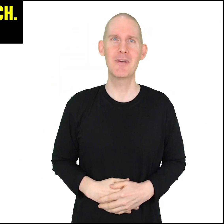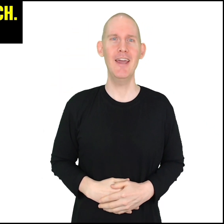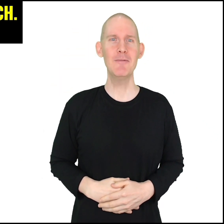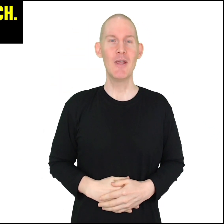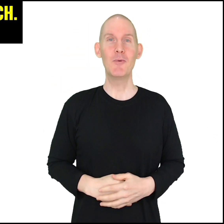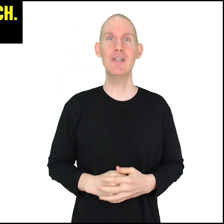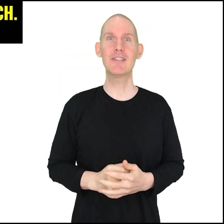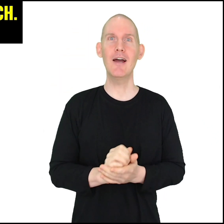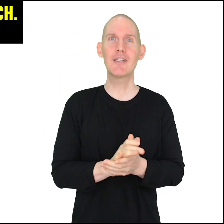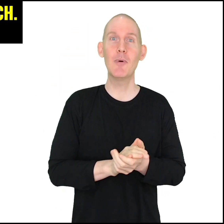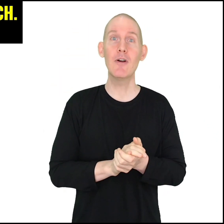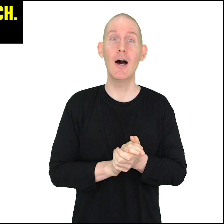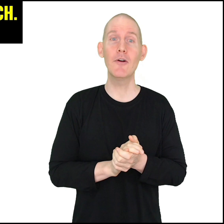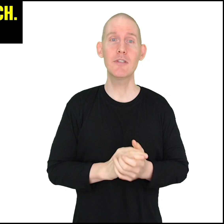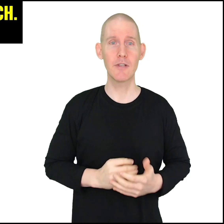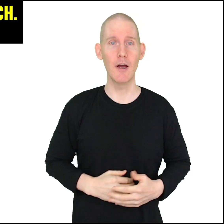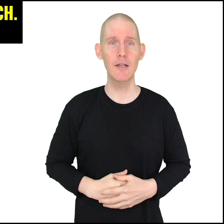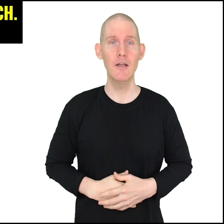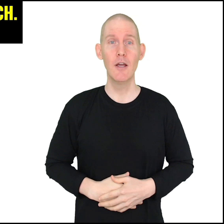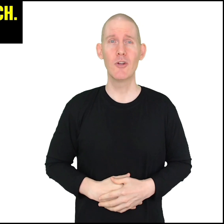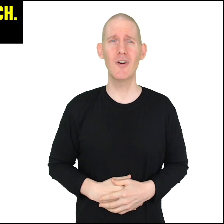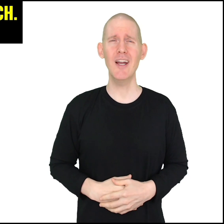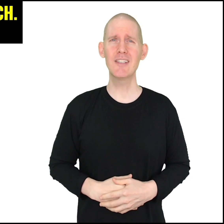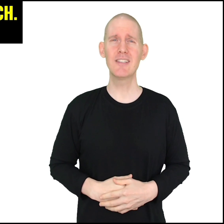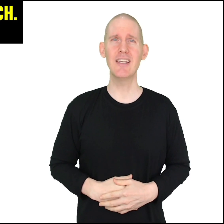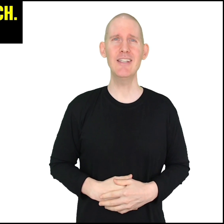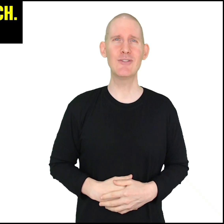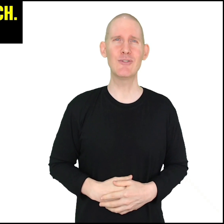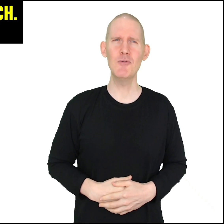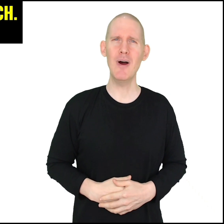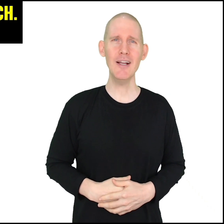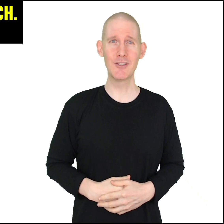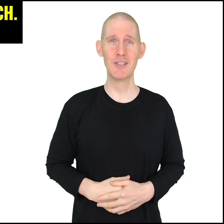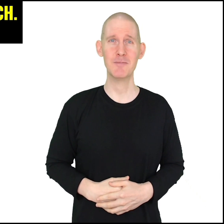Okay, we just talked about how to sign your ex eats too much.